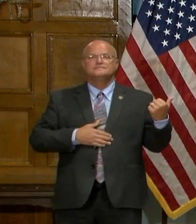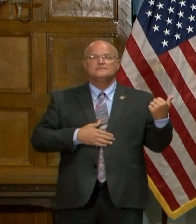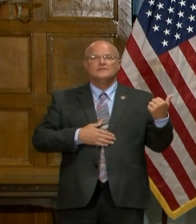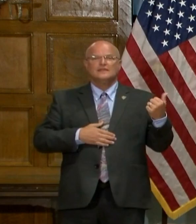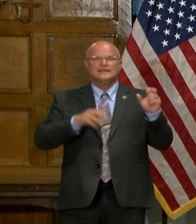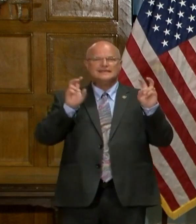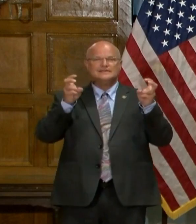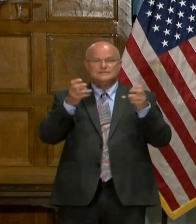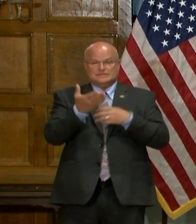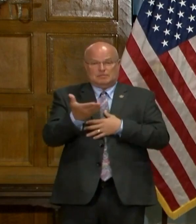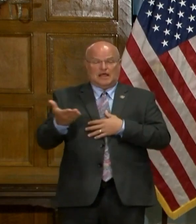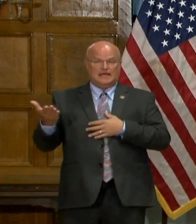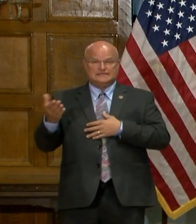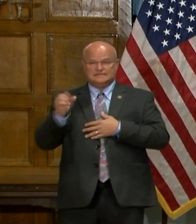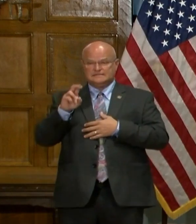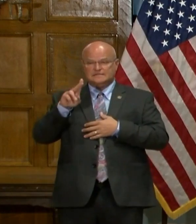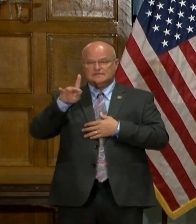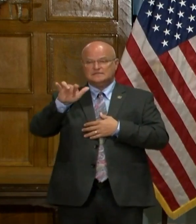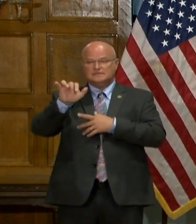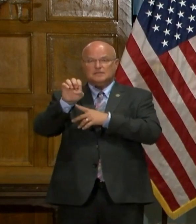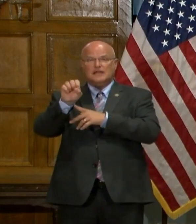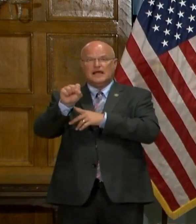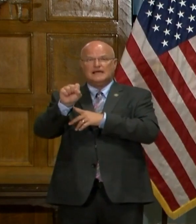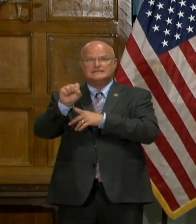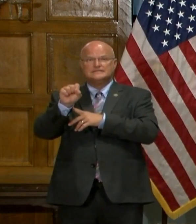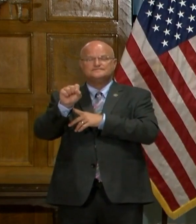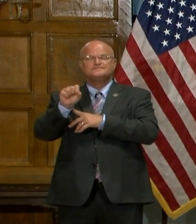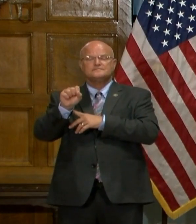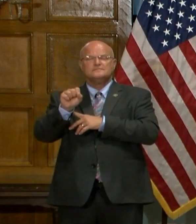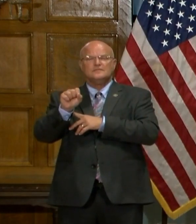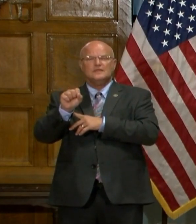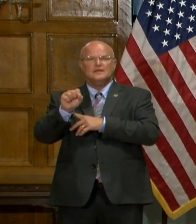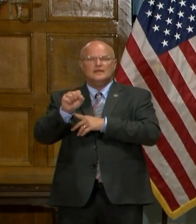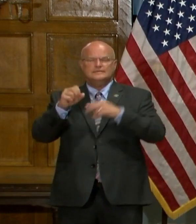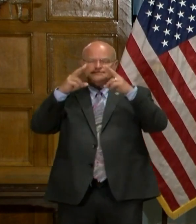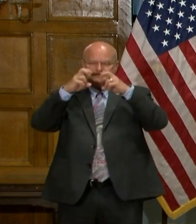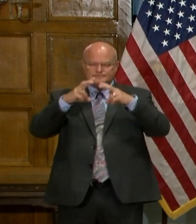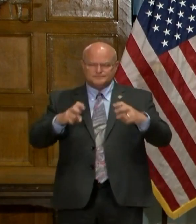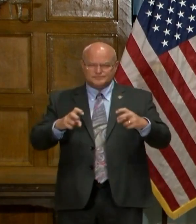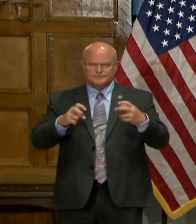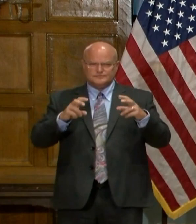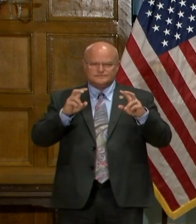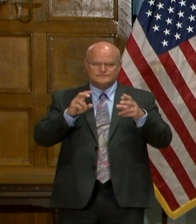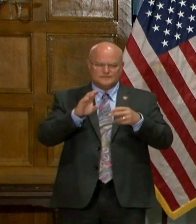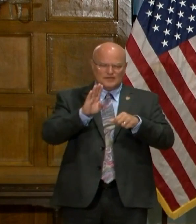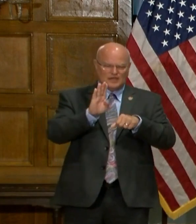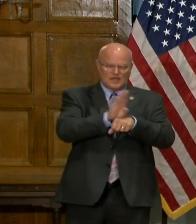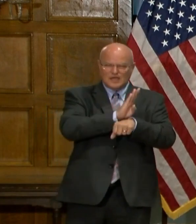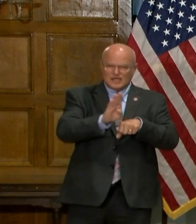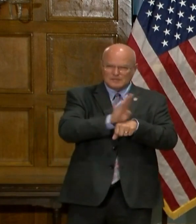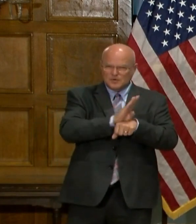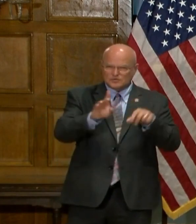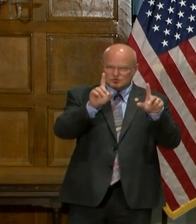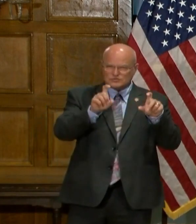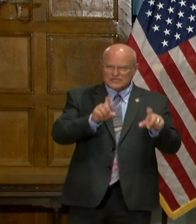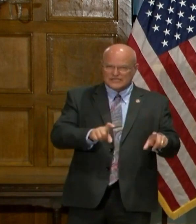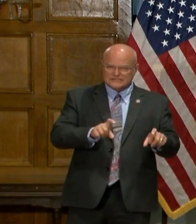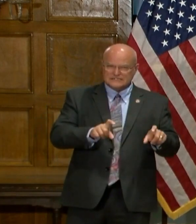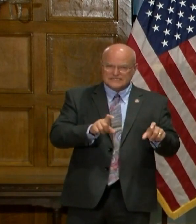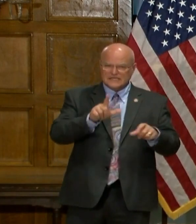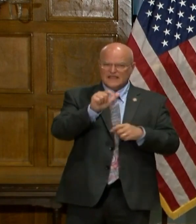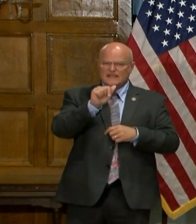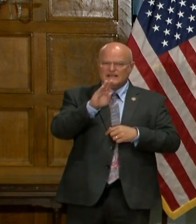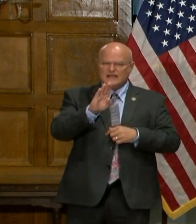In terms of supplies, you break it down with our commercial testing